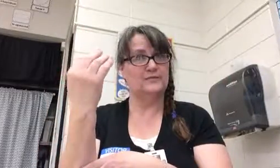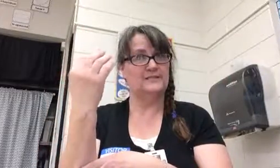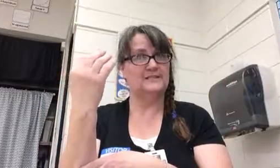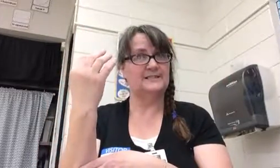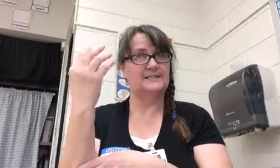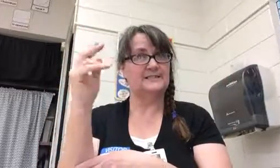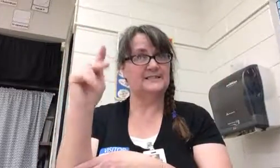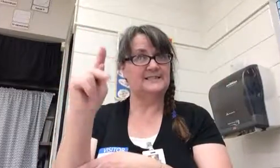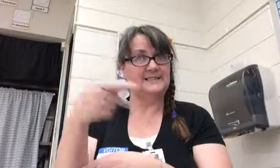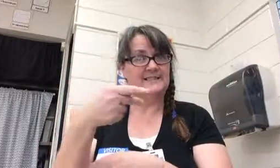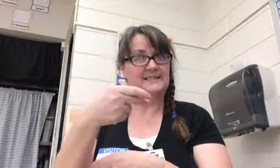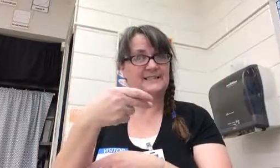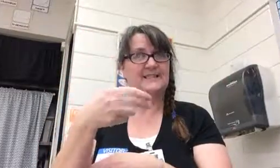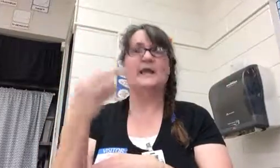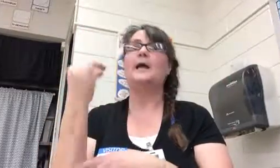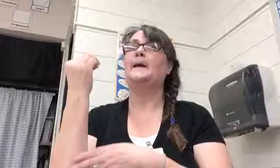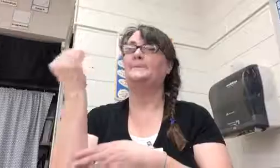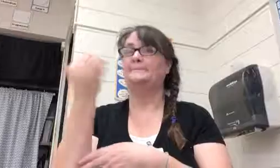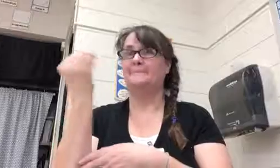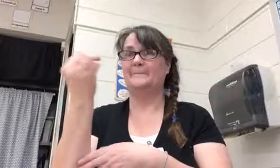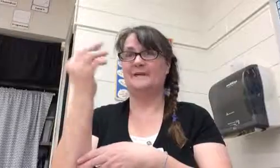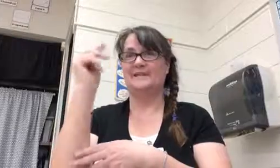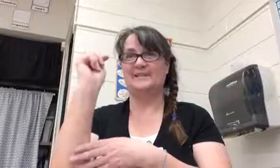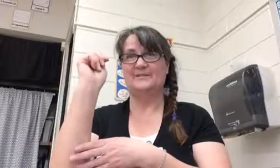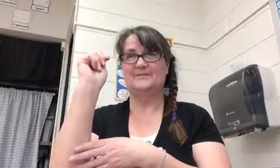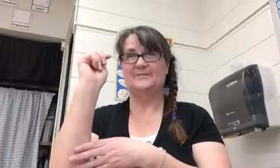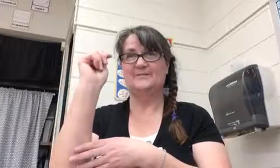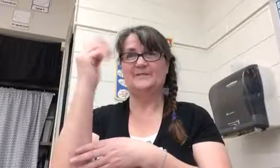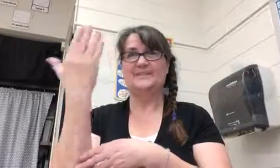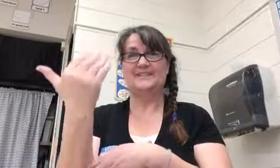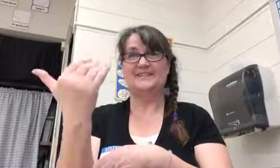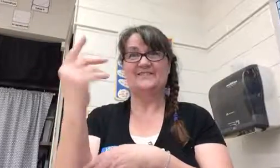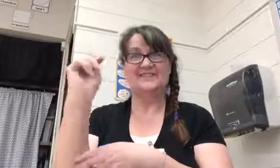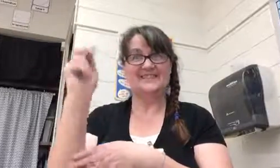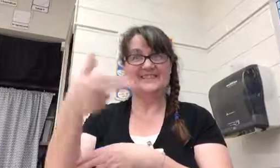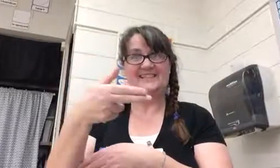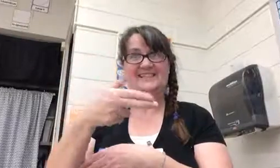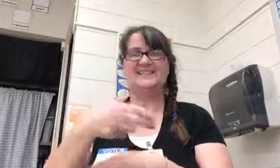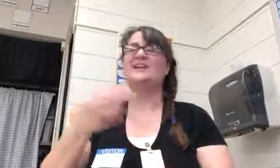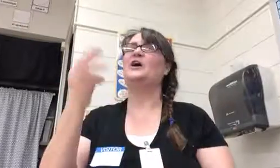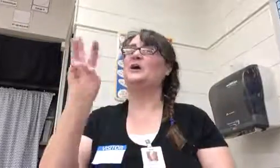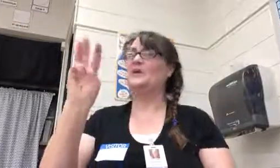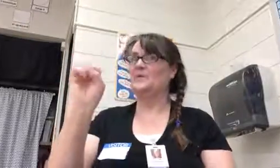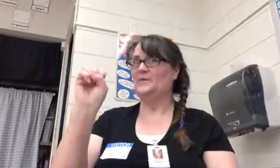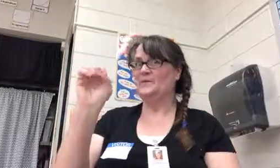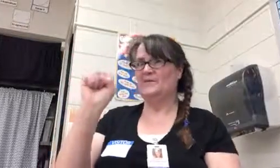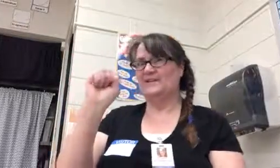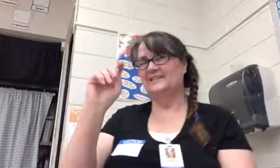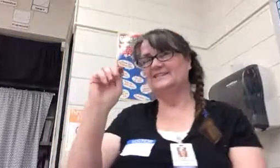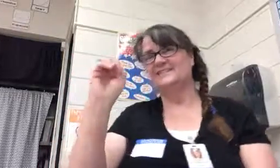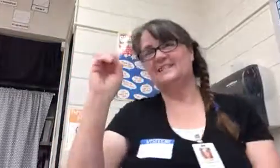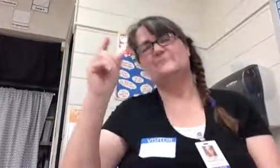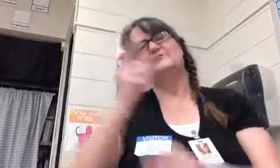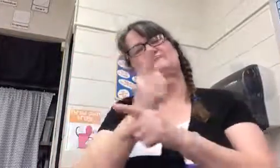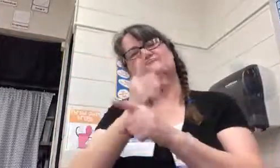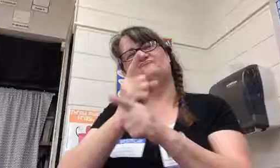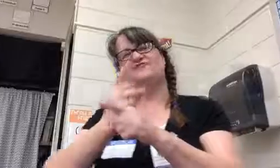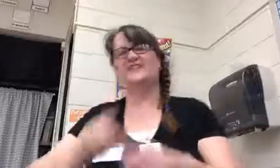14th. Monday will be the 16th. You got it, Weston. And so this year, Martin Luther King Jr. Day is going